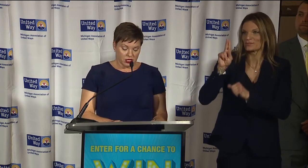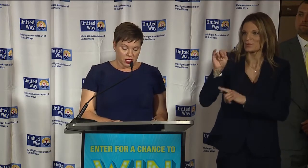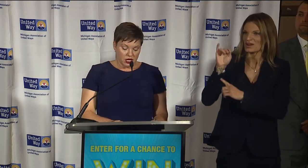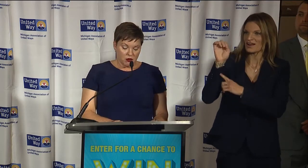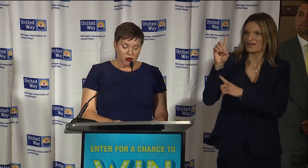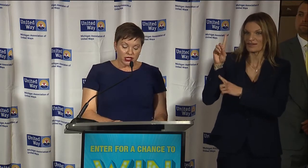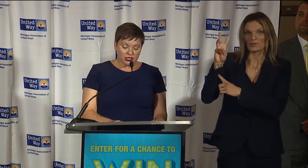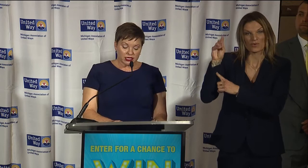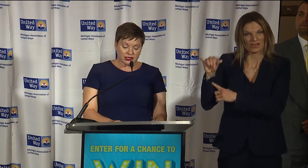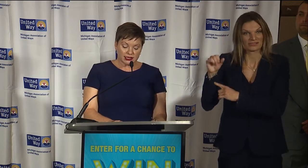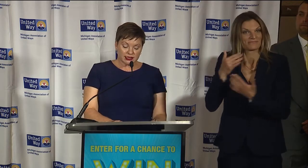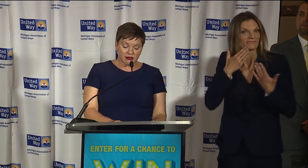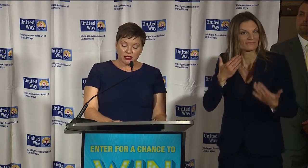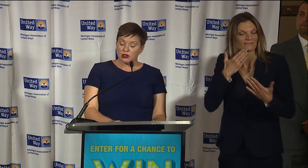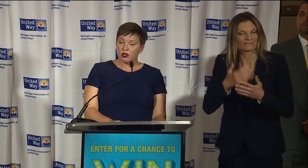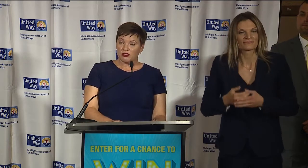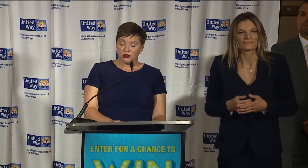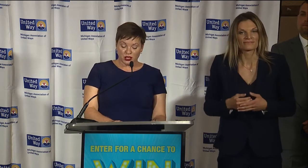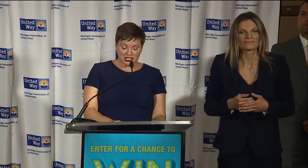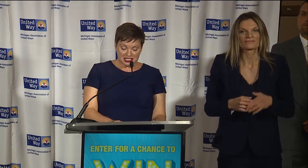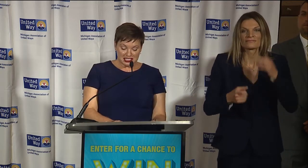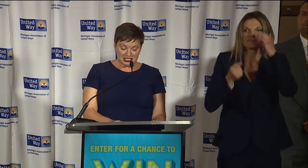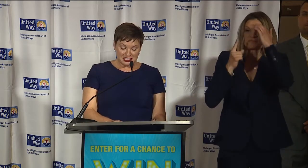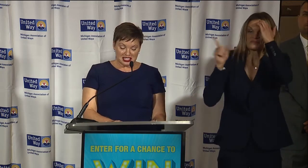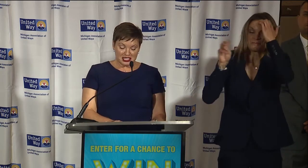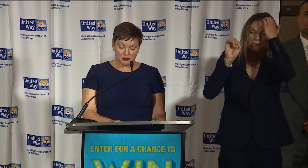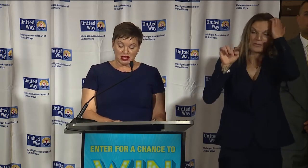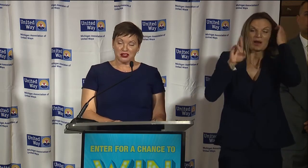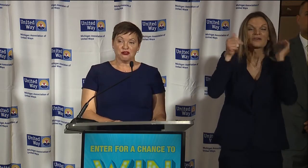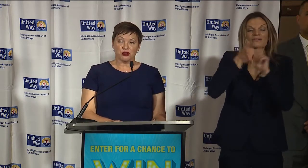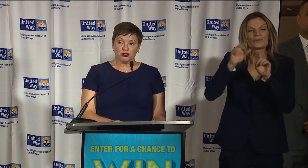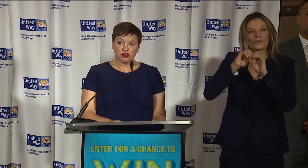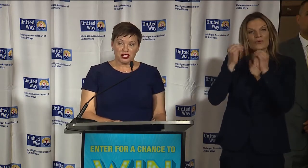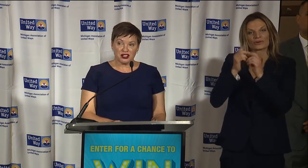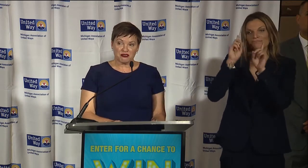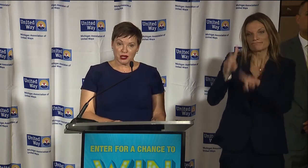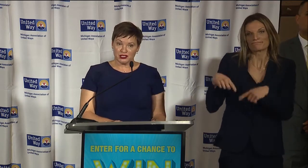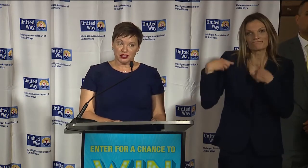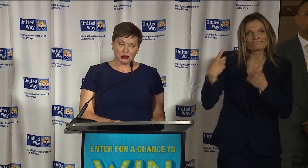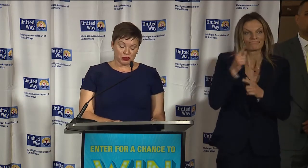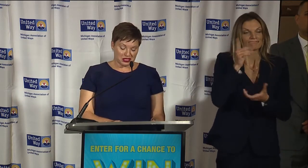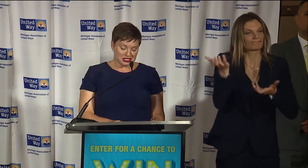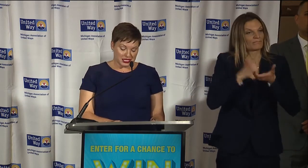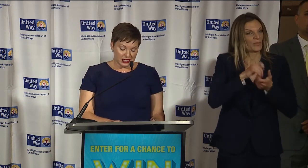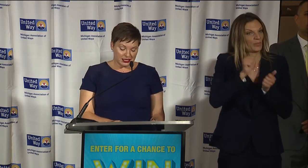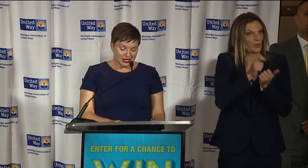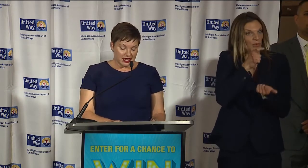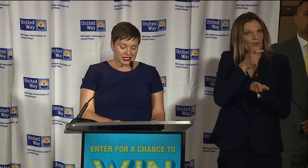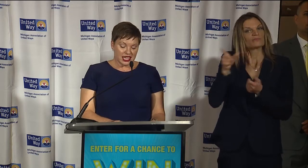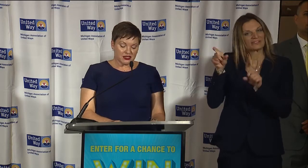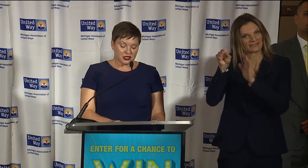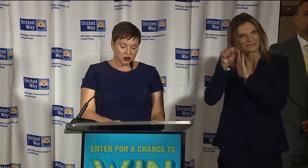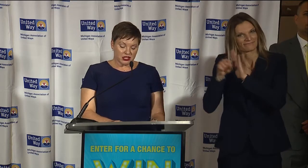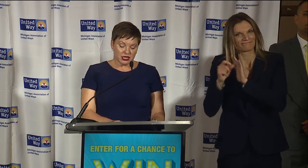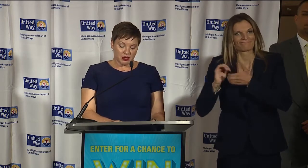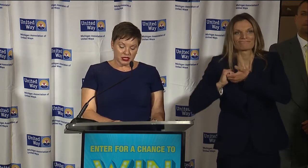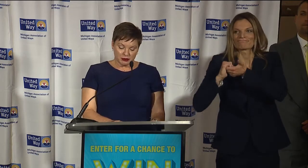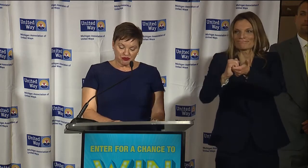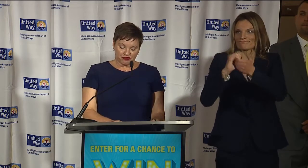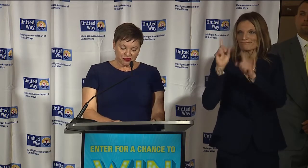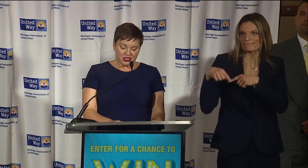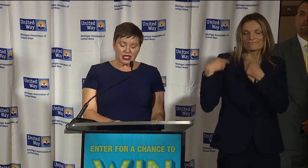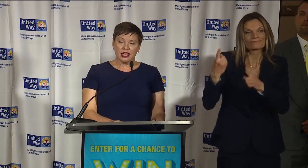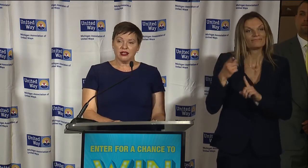Ways. Meijer is definitely one of the organizations that has been at the forefront of partnership with the state to end this